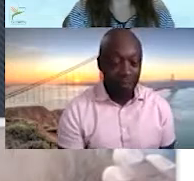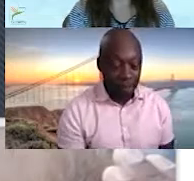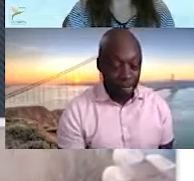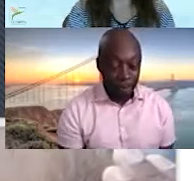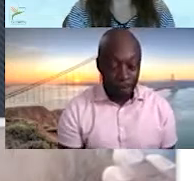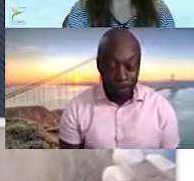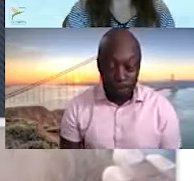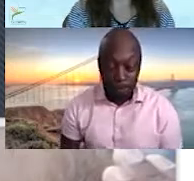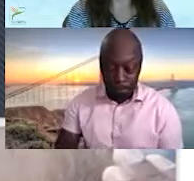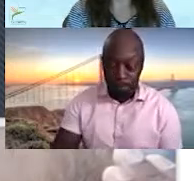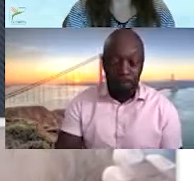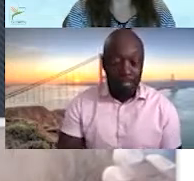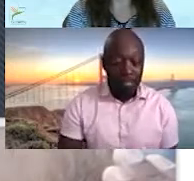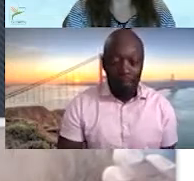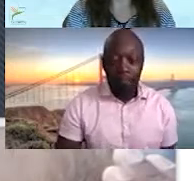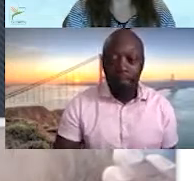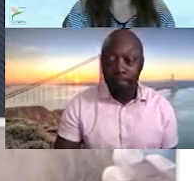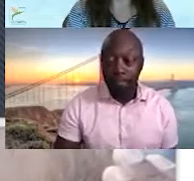so.